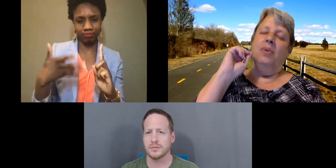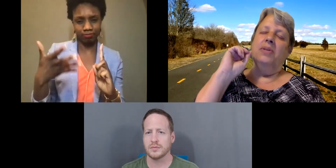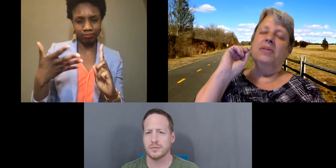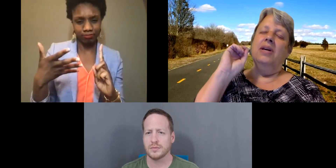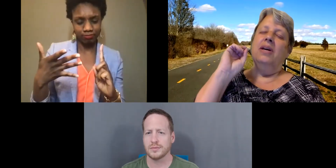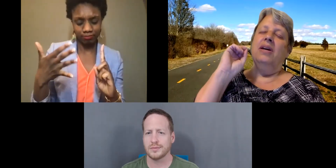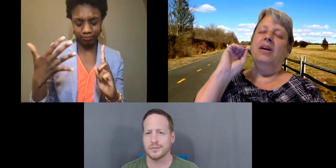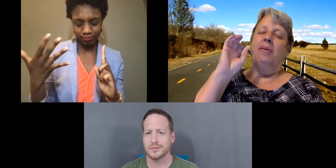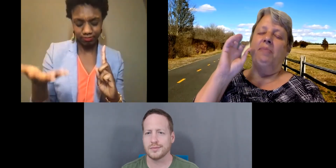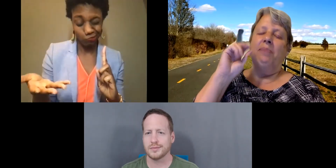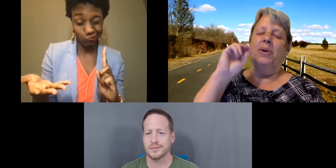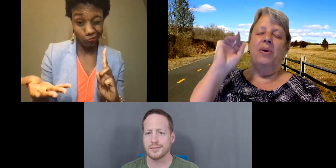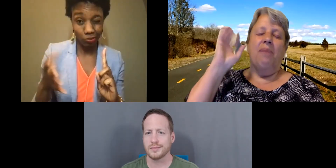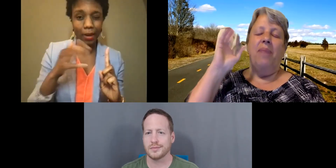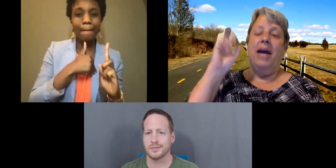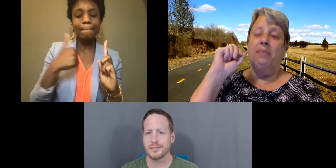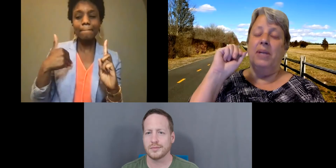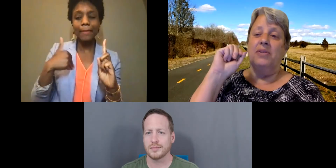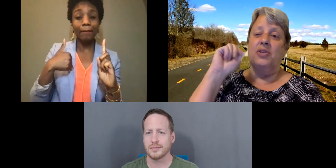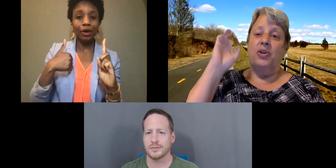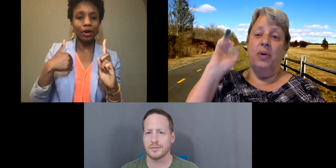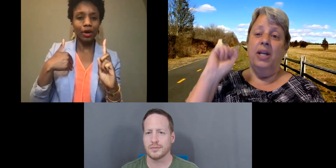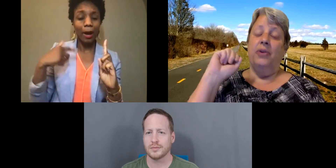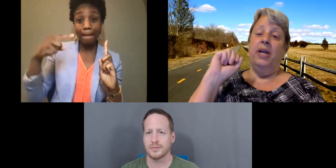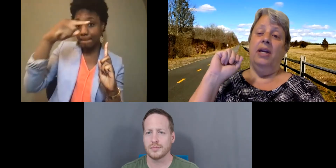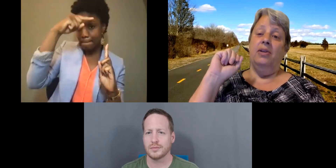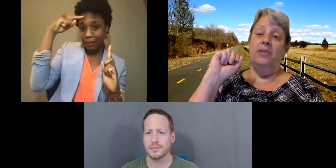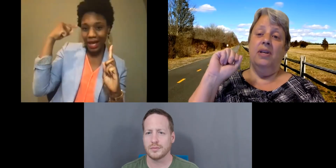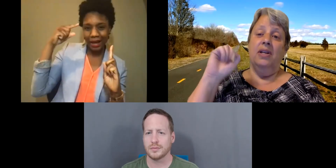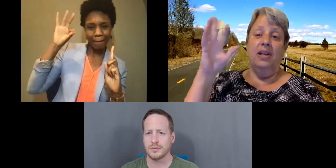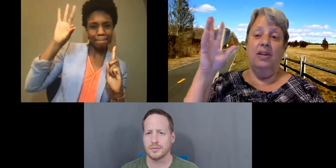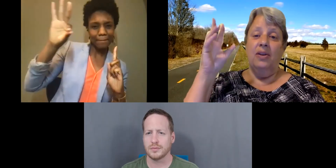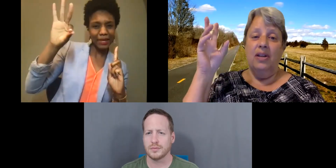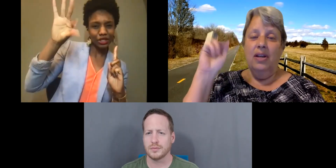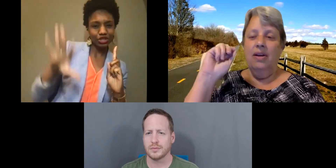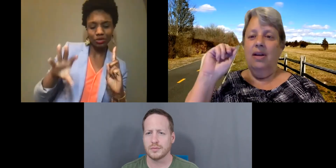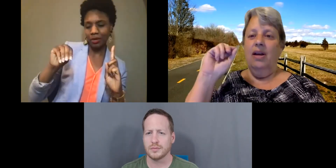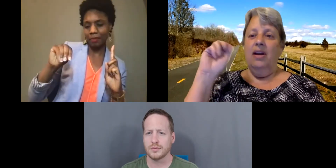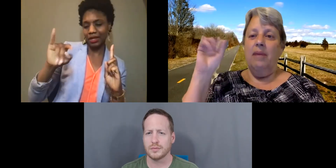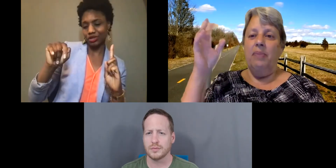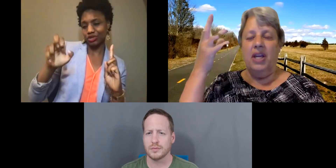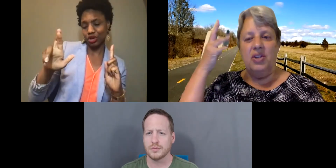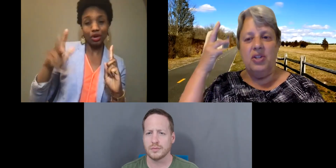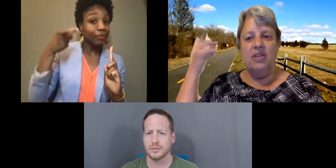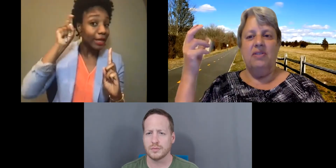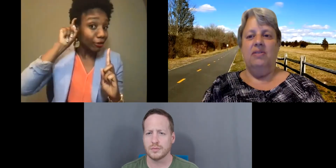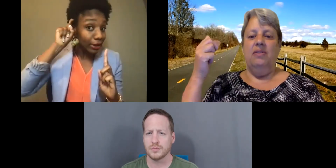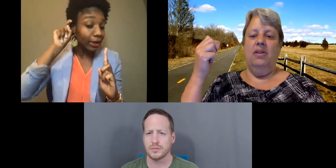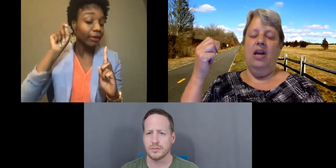was a member, a Black minister who had hearing aids, and he on a couple occasions